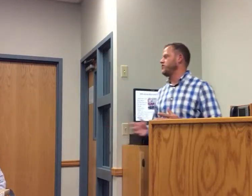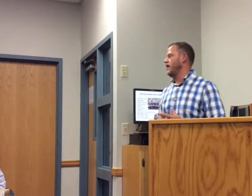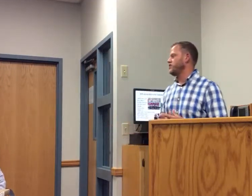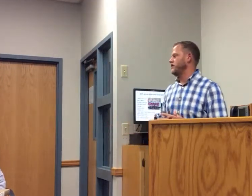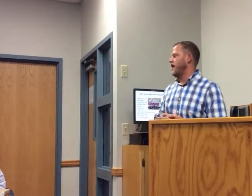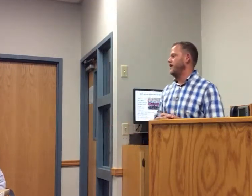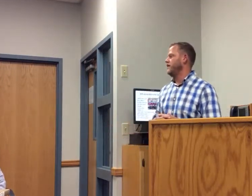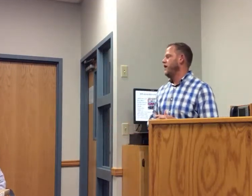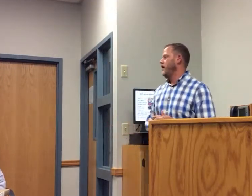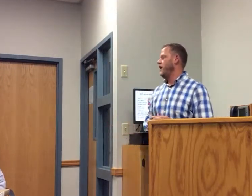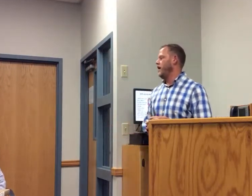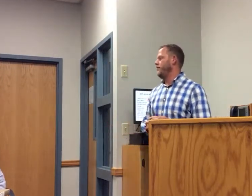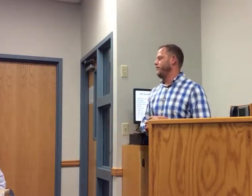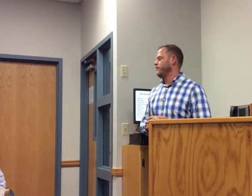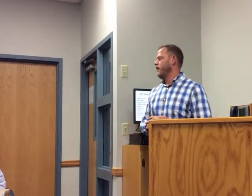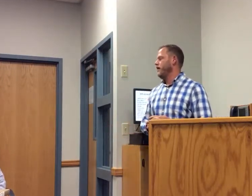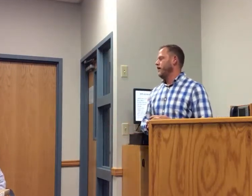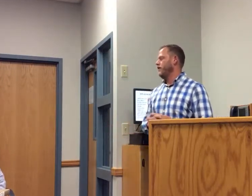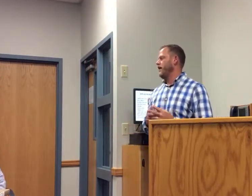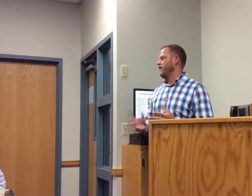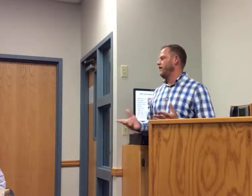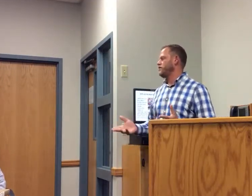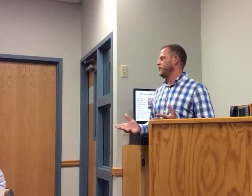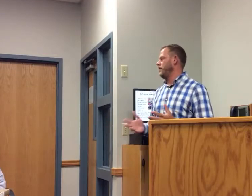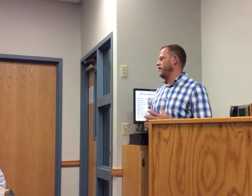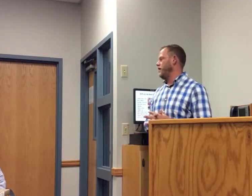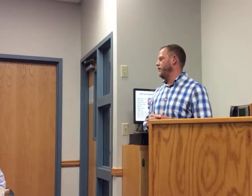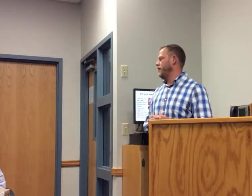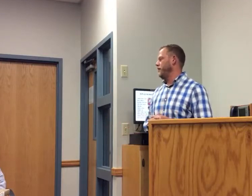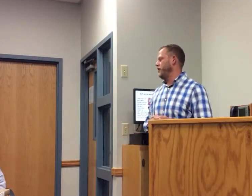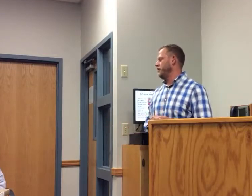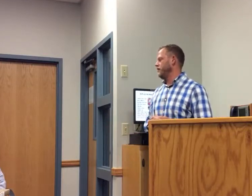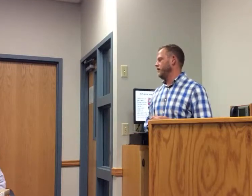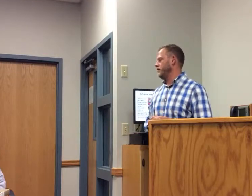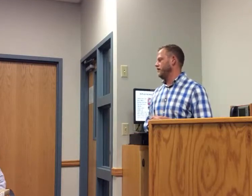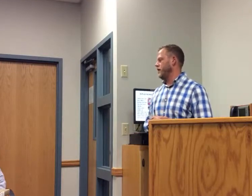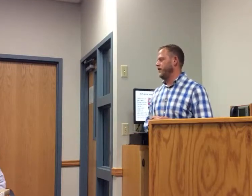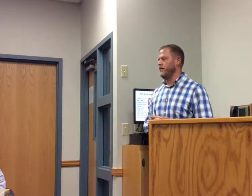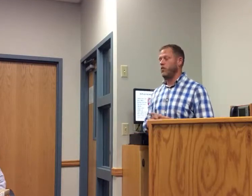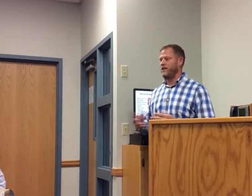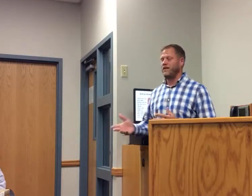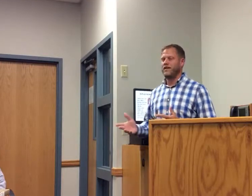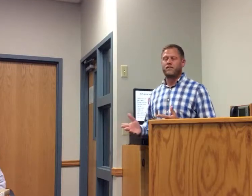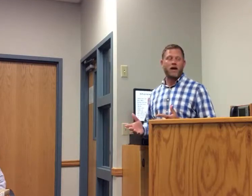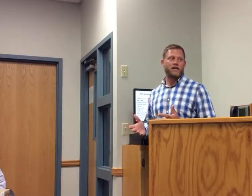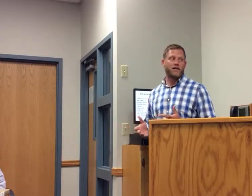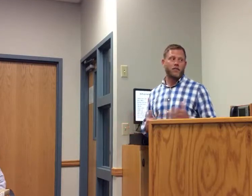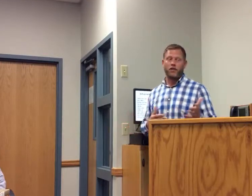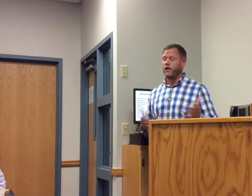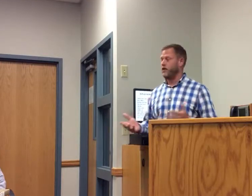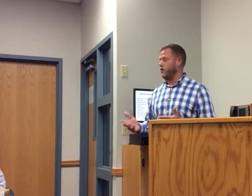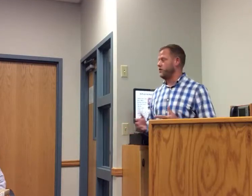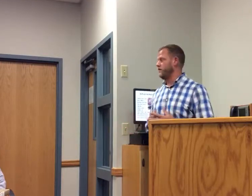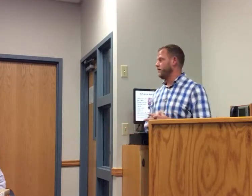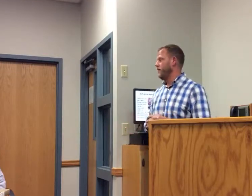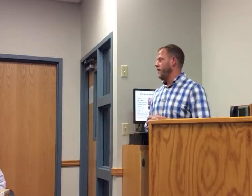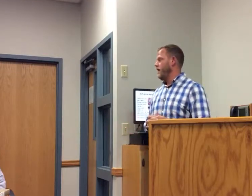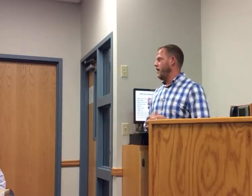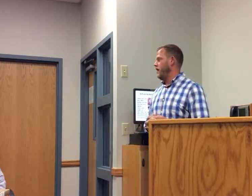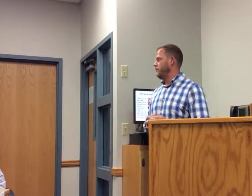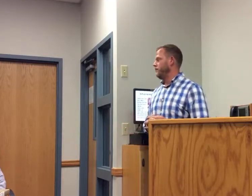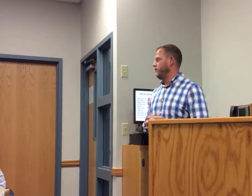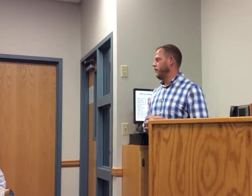Teacher Appreciation Night. Thank a Teacher ended up becoming something that we didn't expect. A couple of our